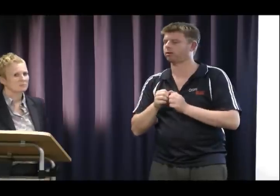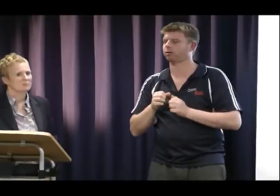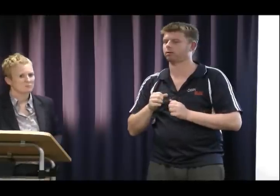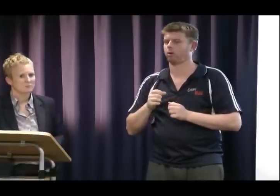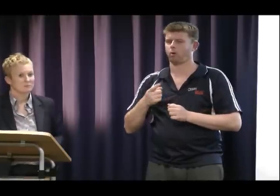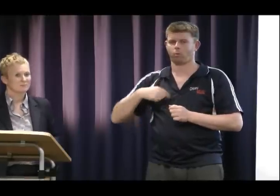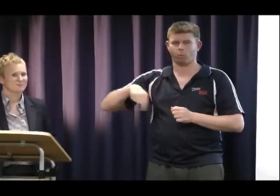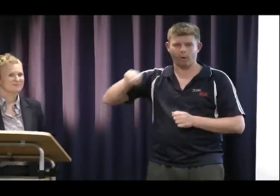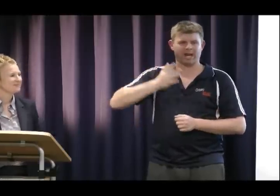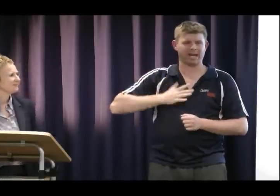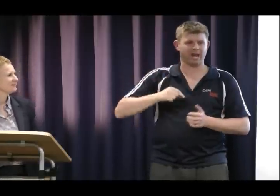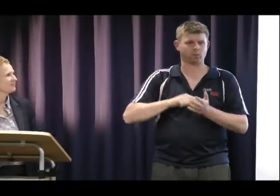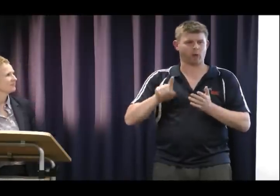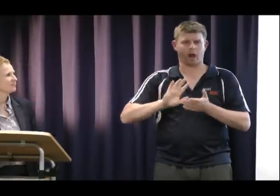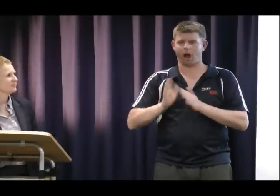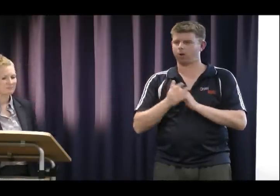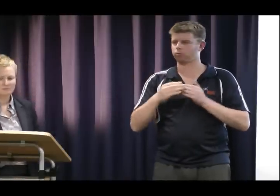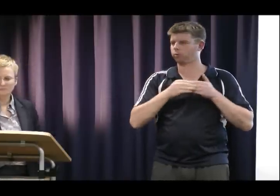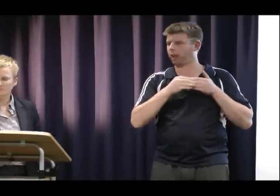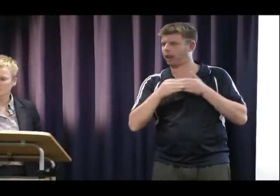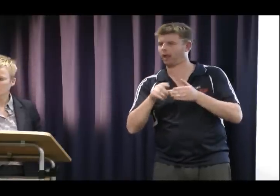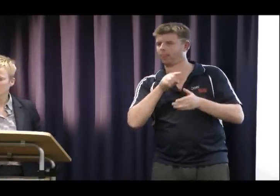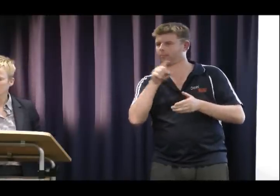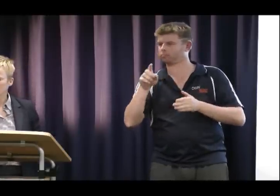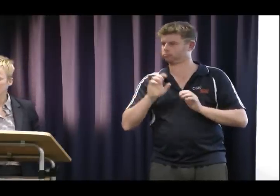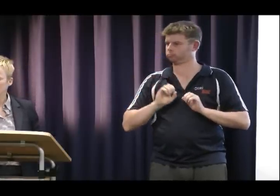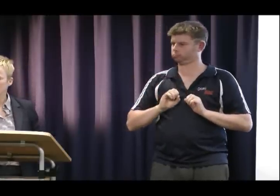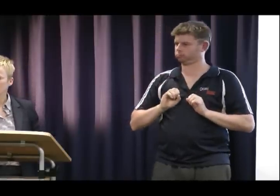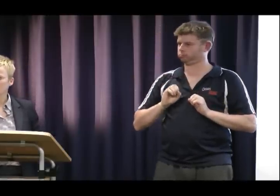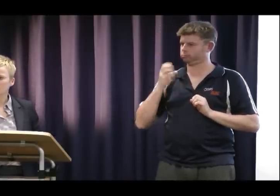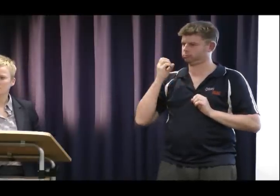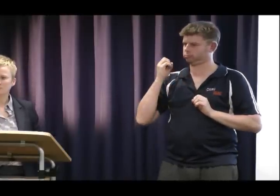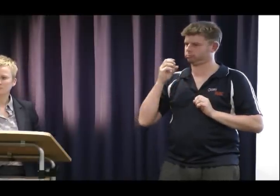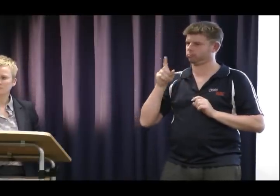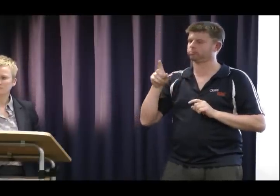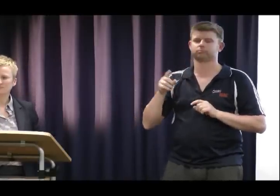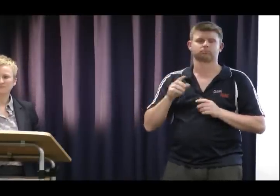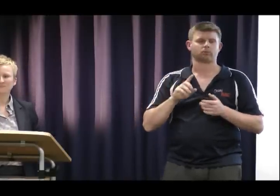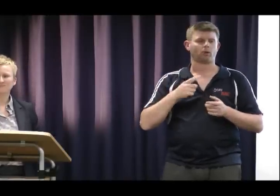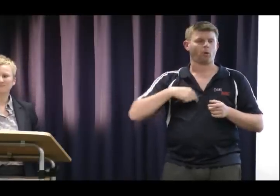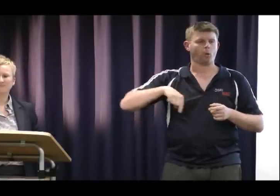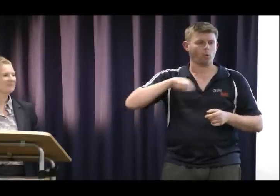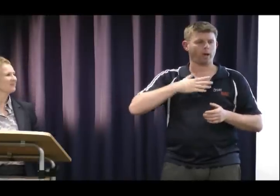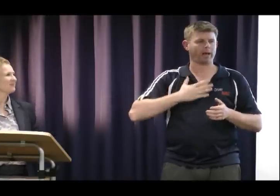young people have for the older generation. I agree with that. We need to